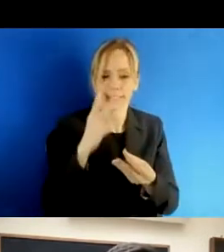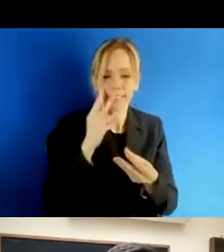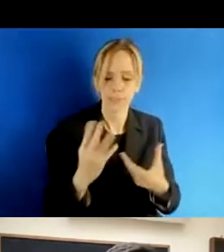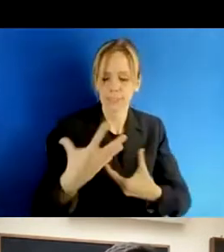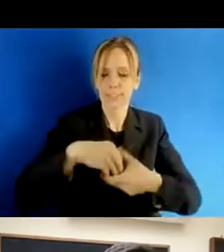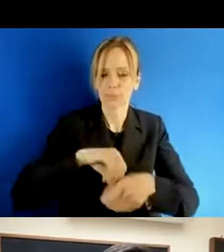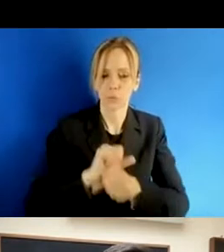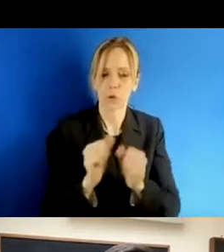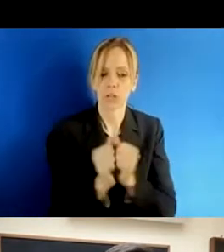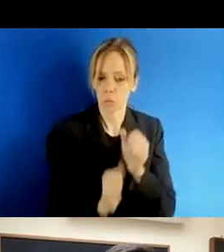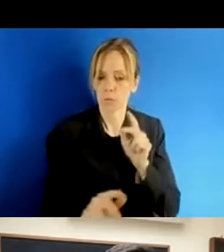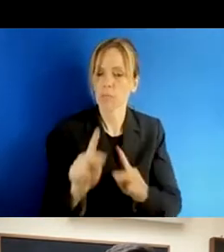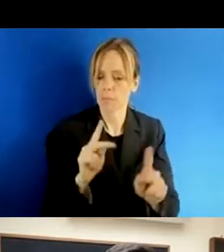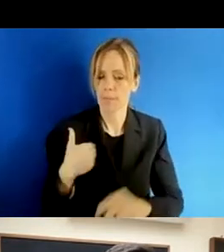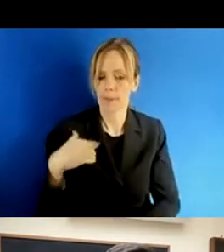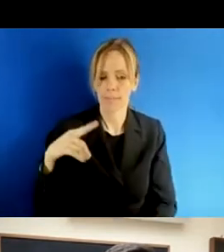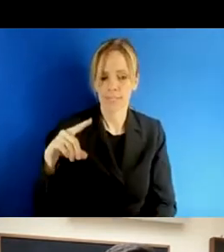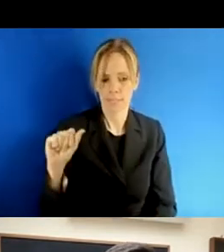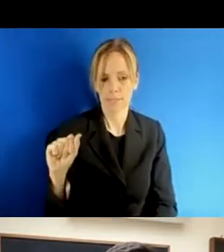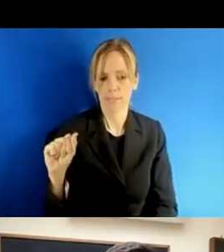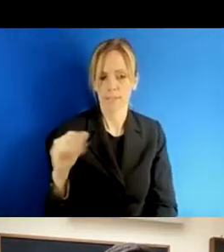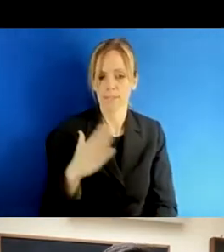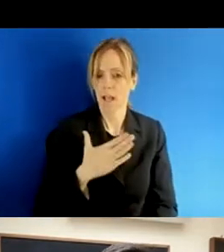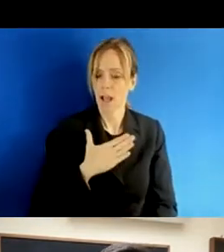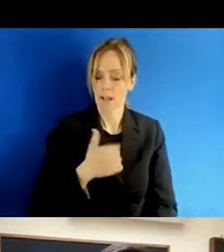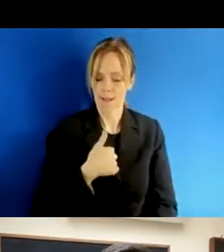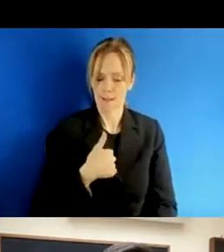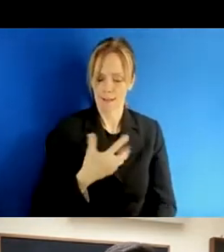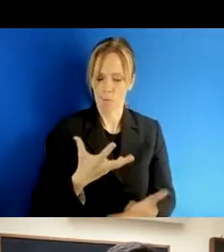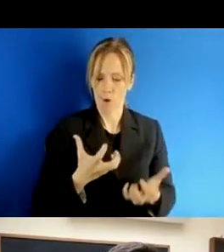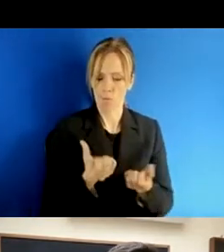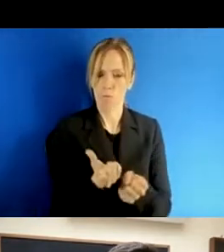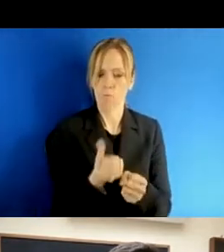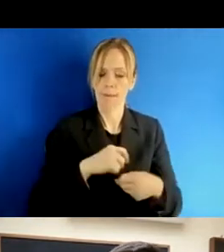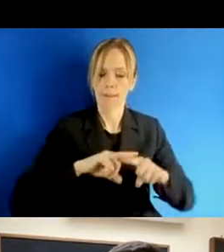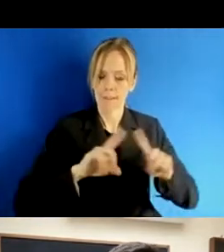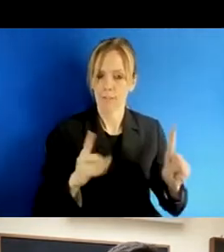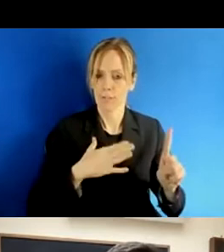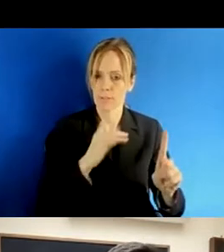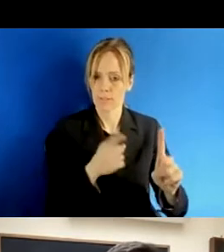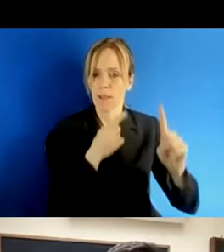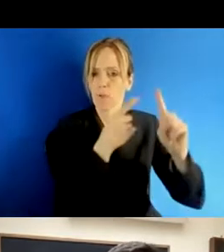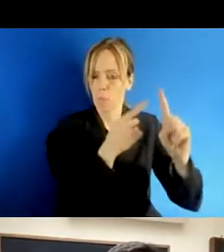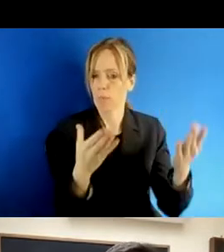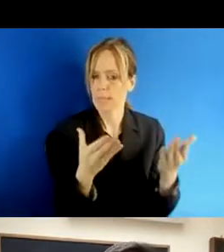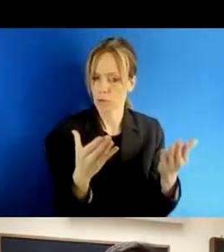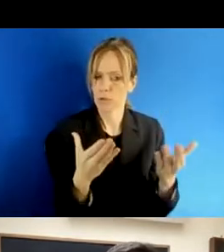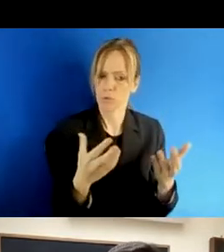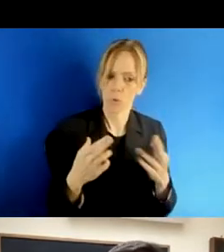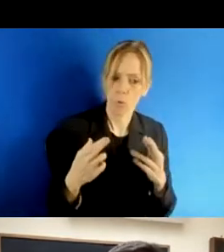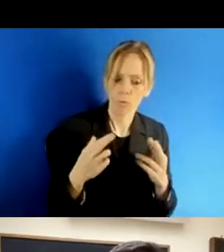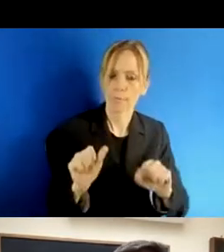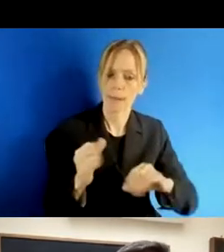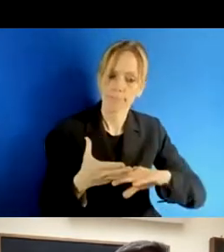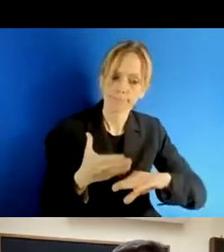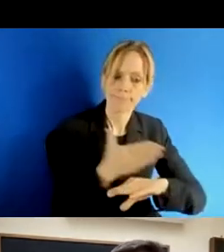main goal for coming here, and hopefully this job allows me to do that more than I've already done.